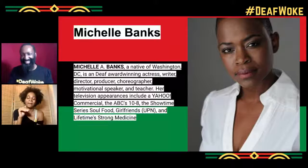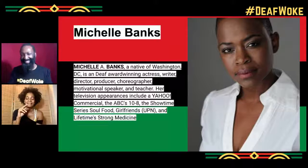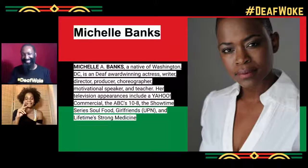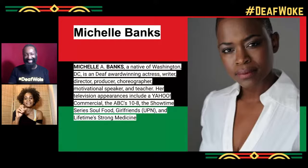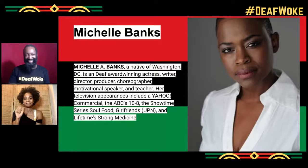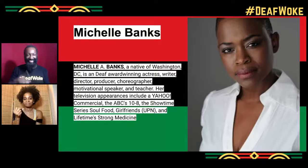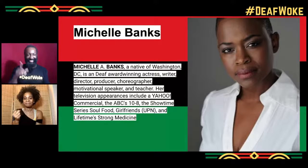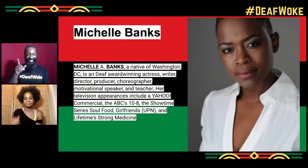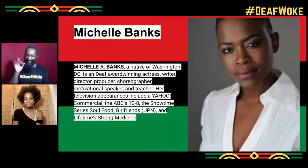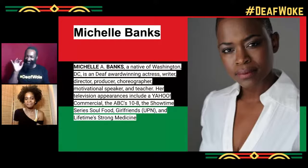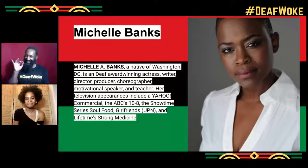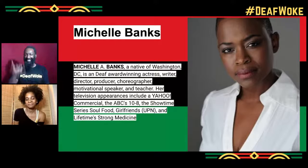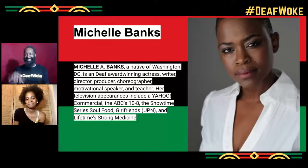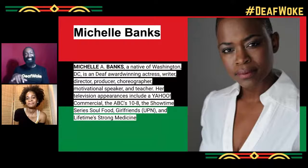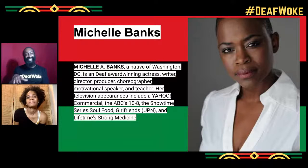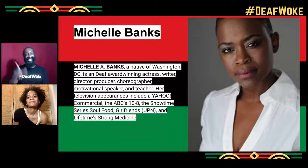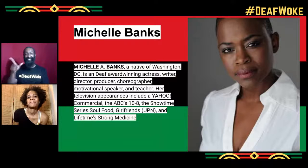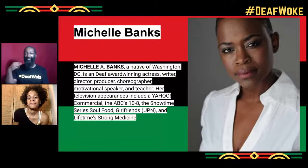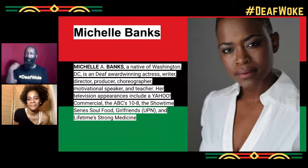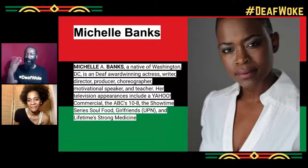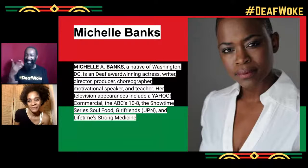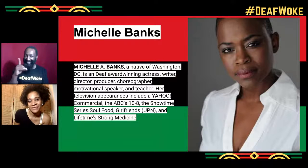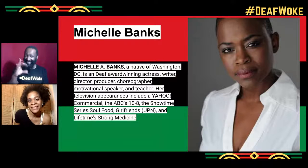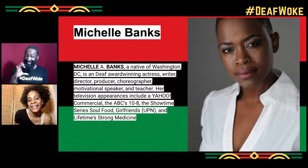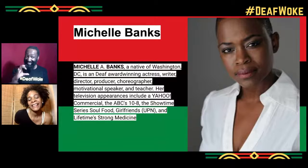yes, Michelle Banks. Yes.